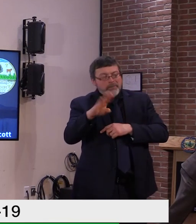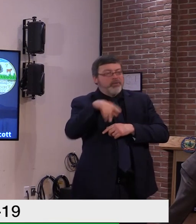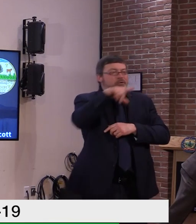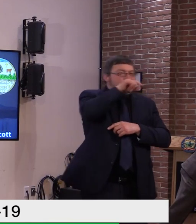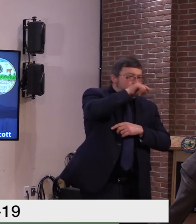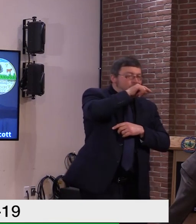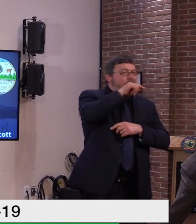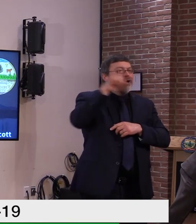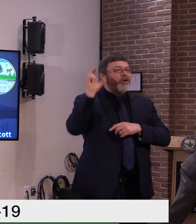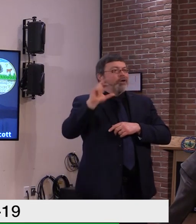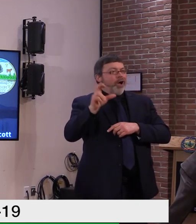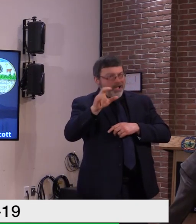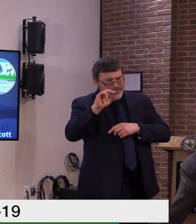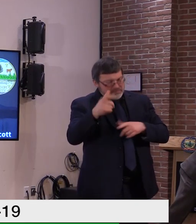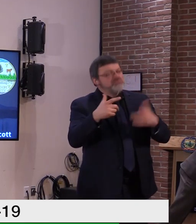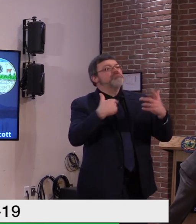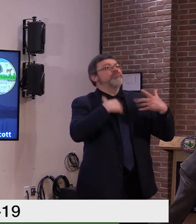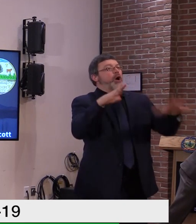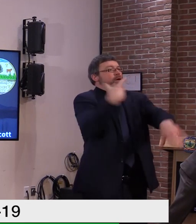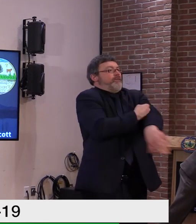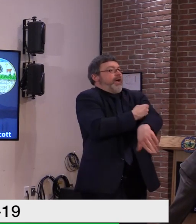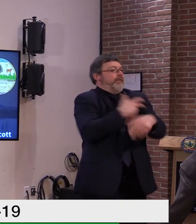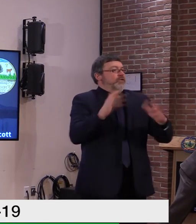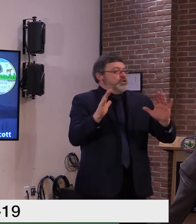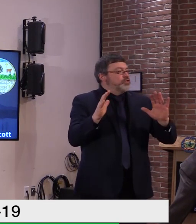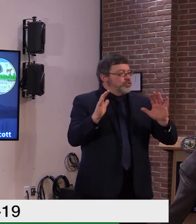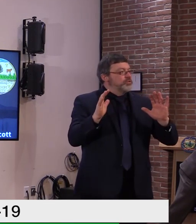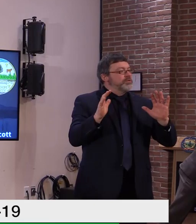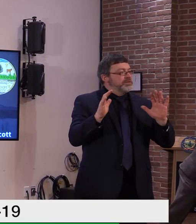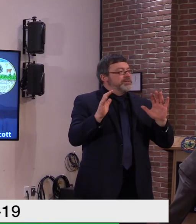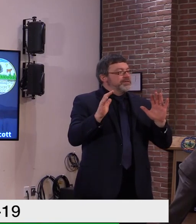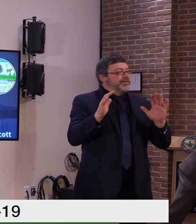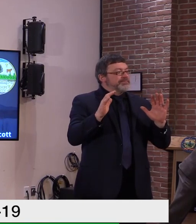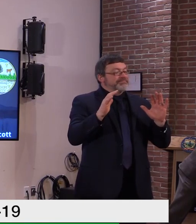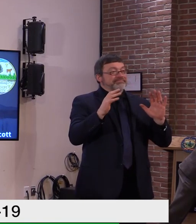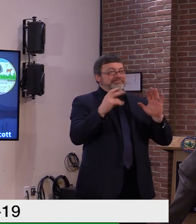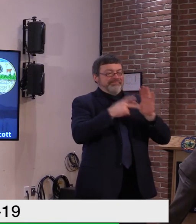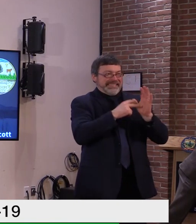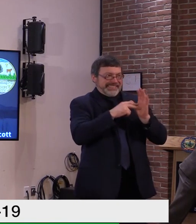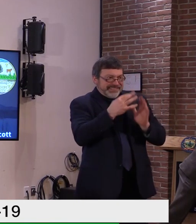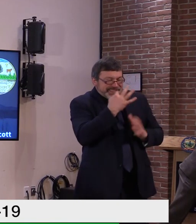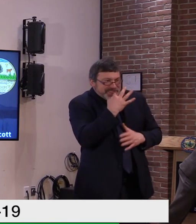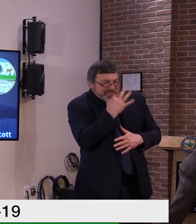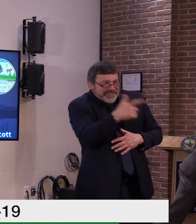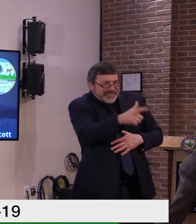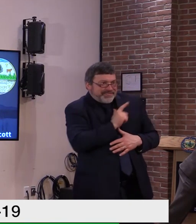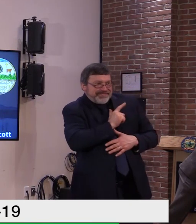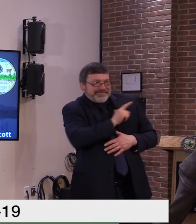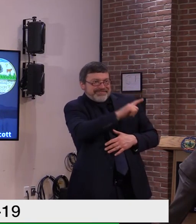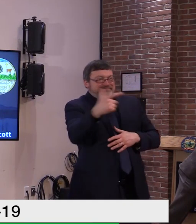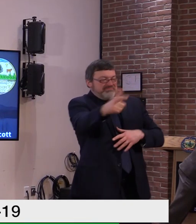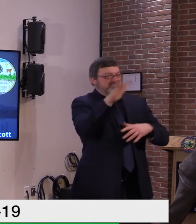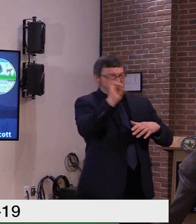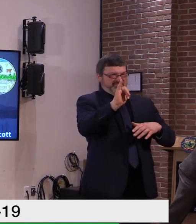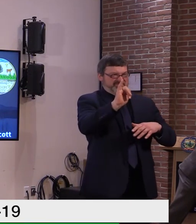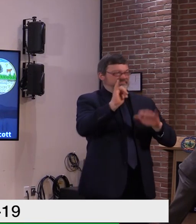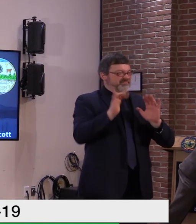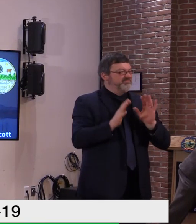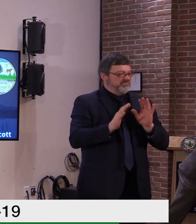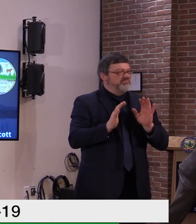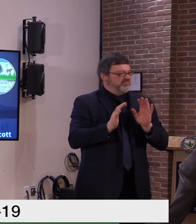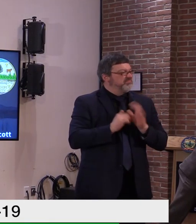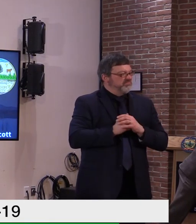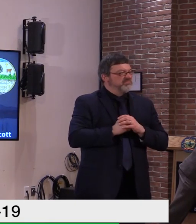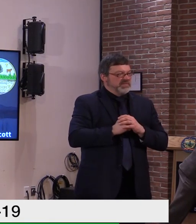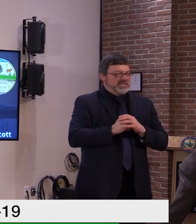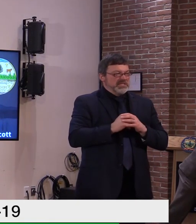who's vaccinated moves us a little closer towards life as it once was. And in the meantime, I hope the new year gives us all the boost we